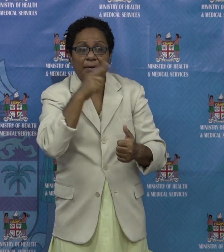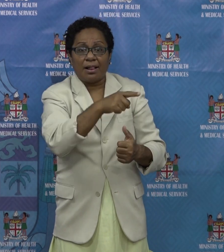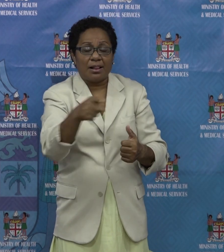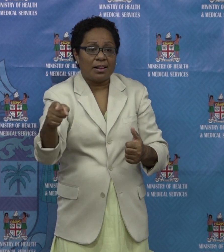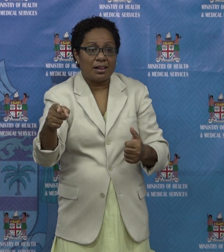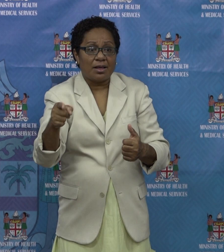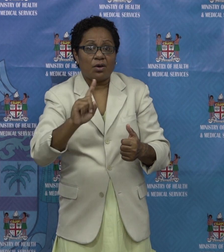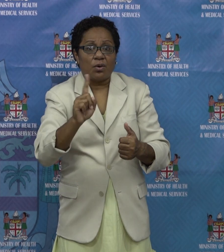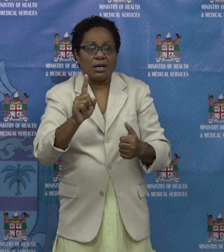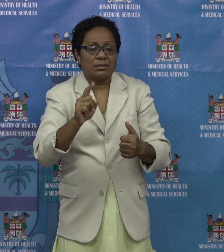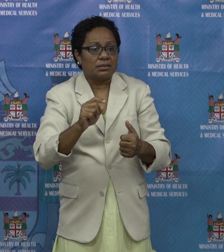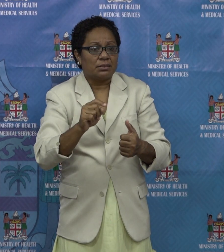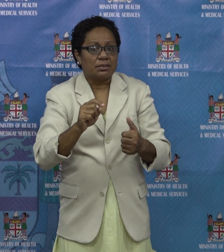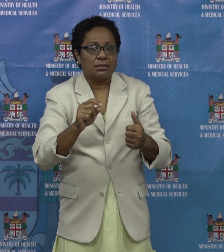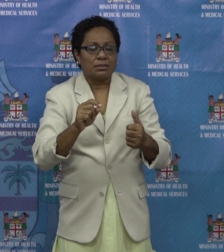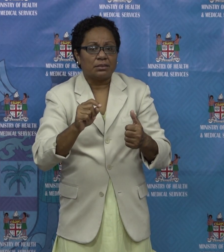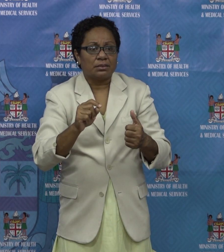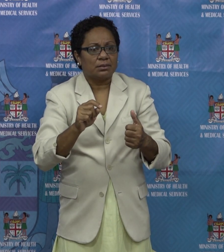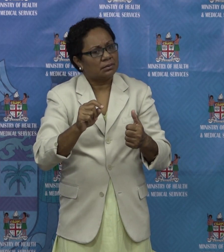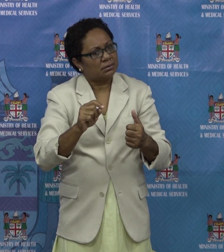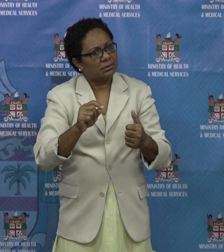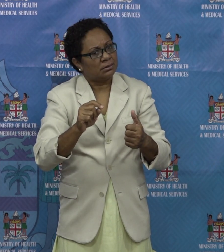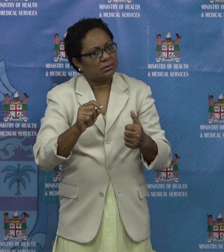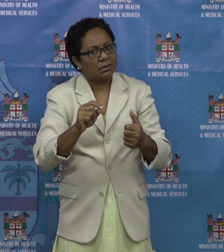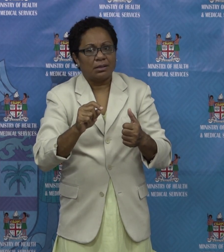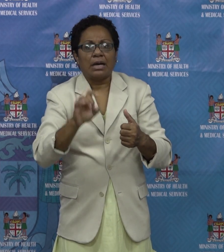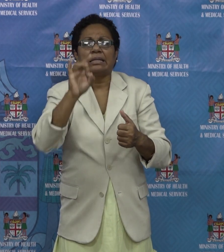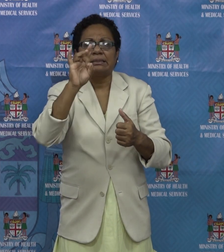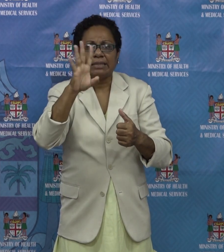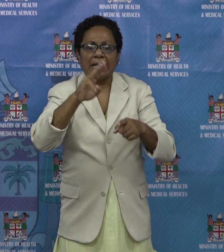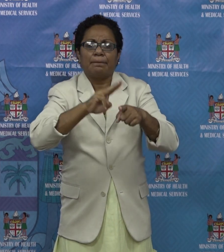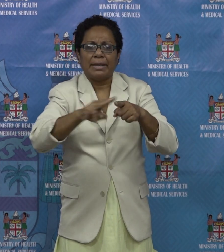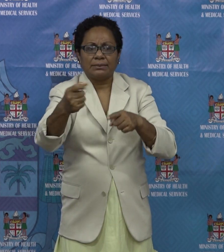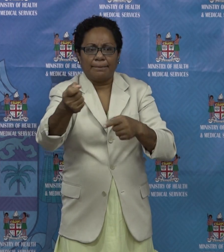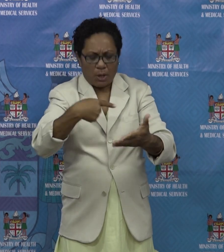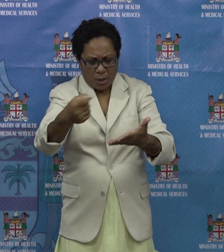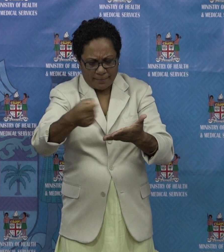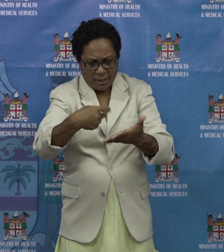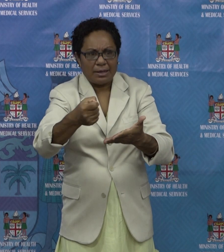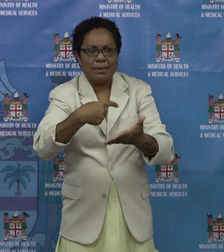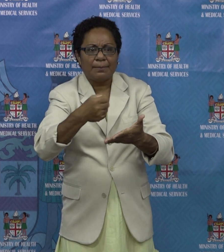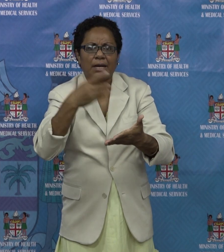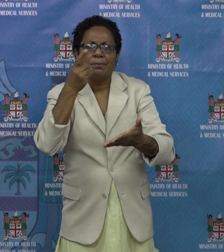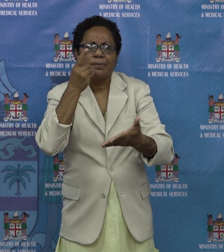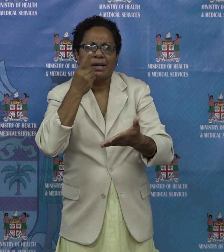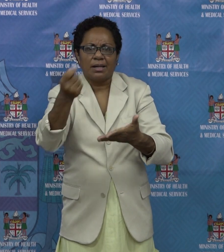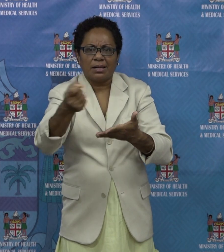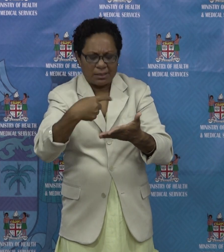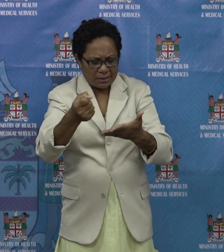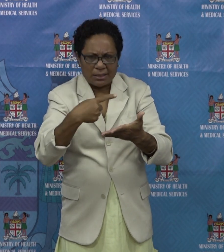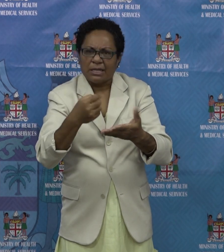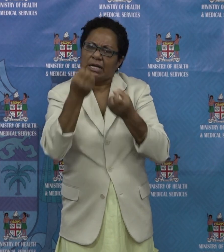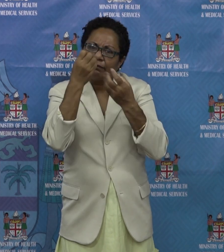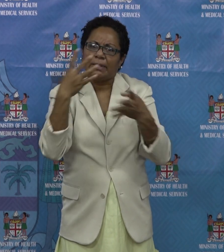received as many as 10 pings, 10 SMS messages from their telecommunications provider telling them a variety